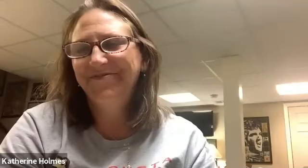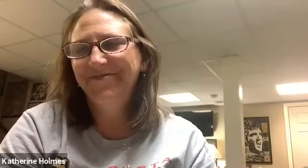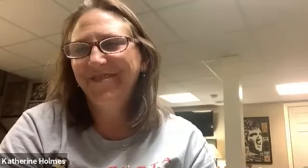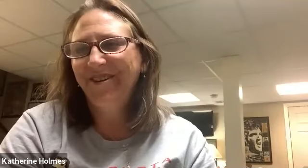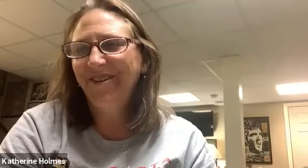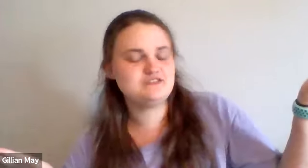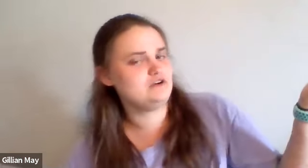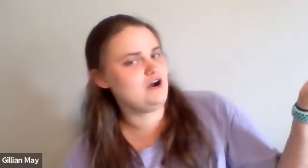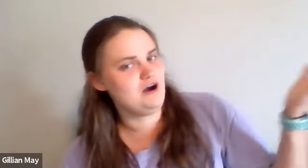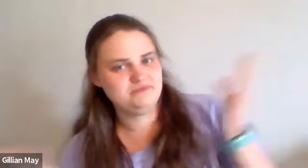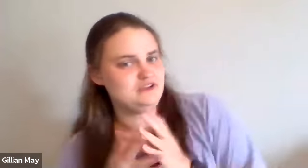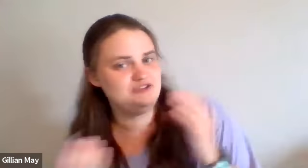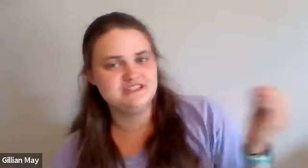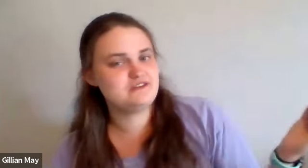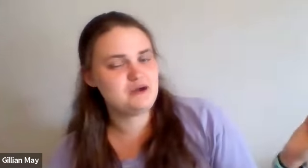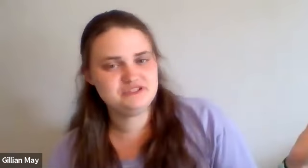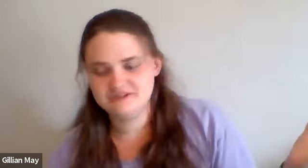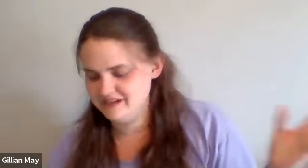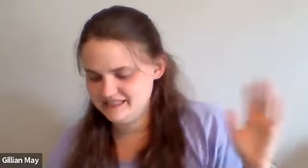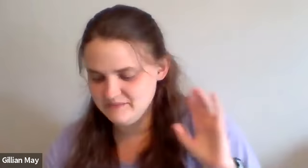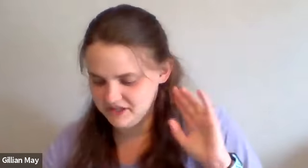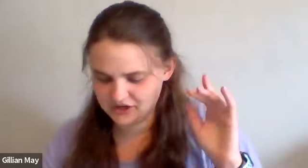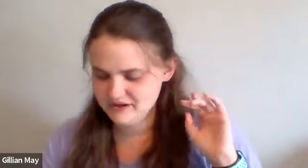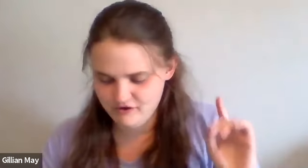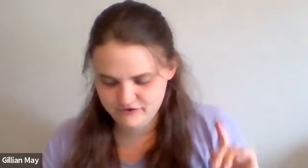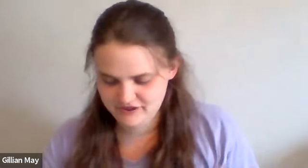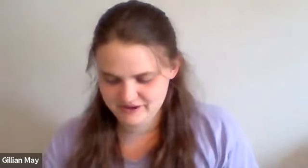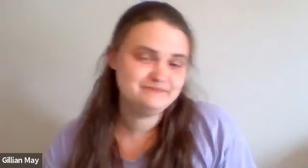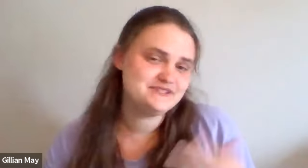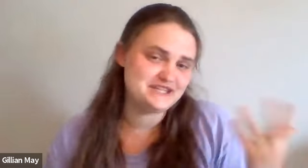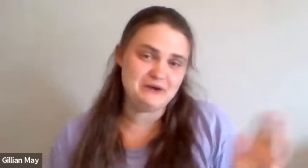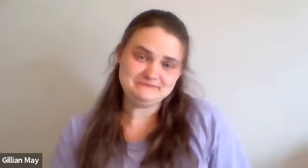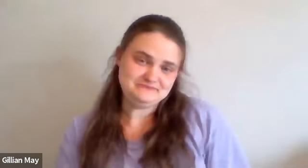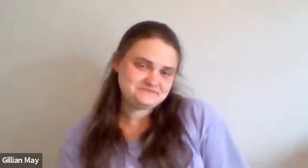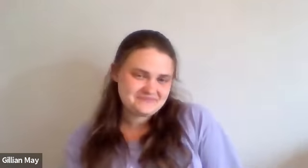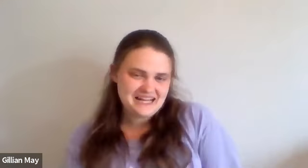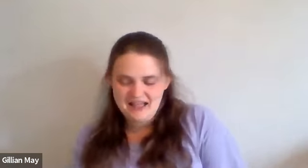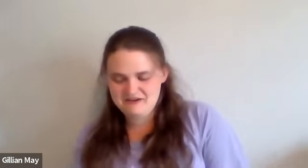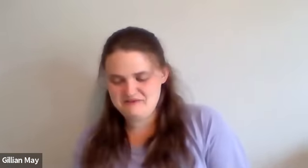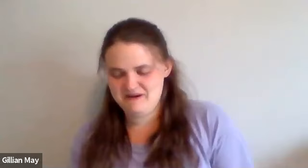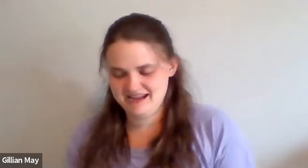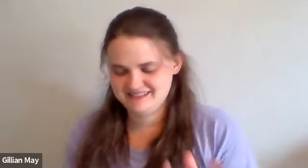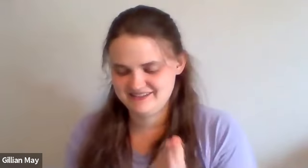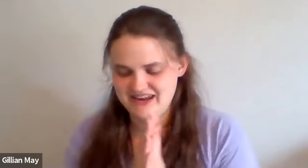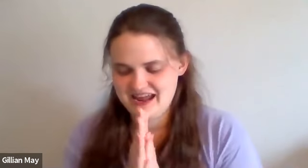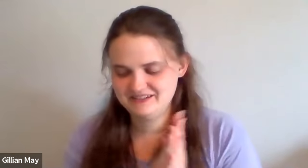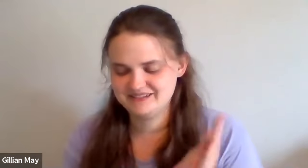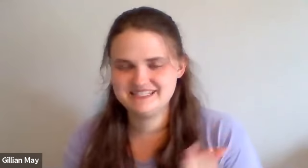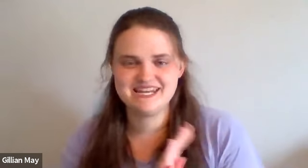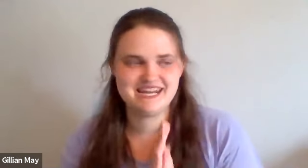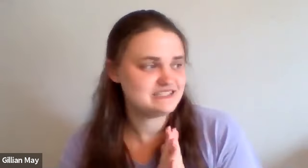If they use it, they're using their opportunities. I'm like, you know what? Go for them. So, all right. So now on to the next